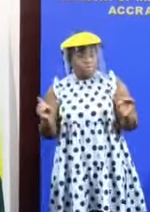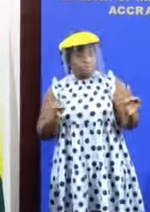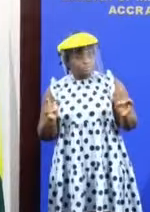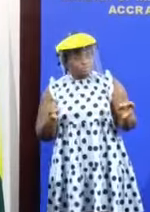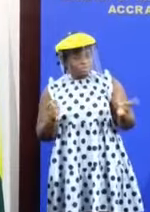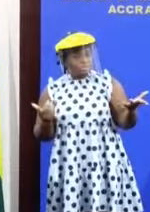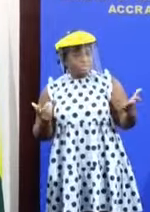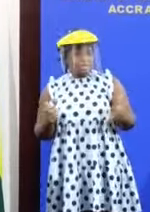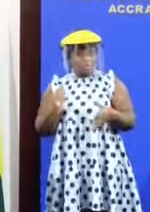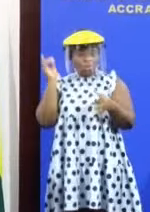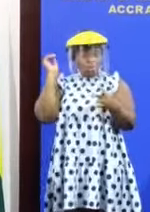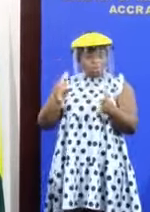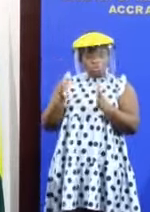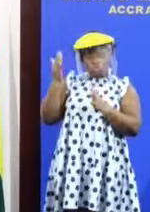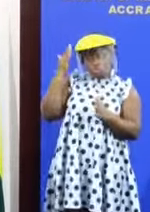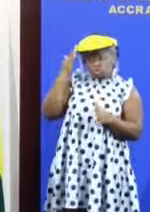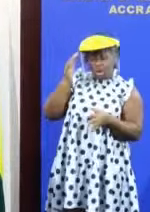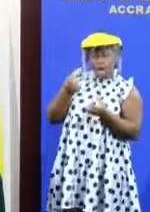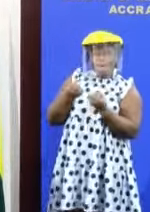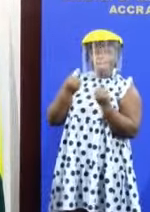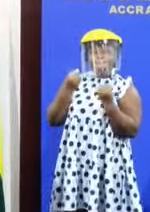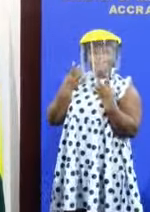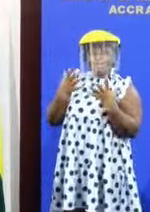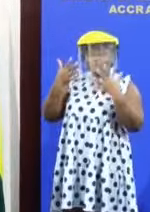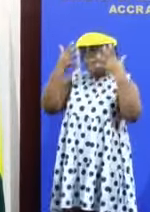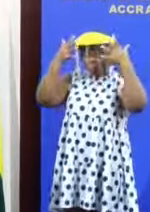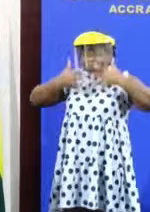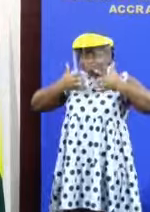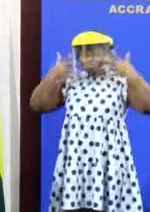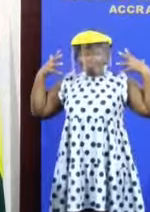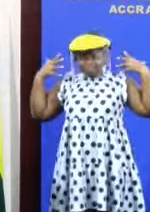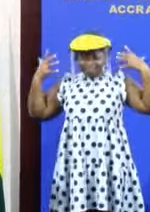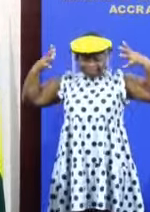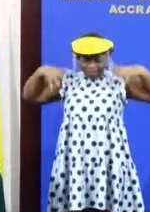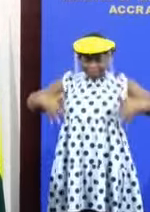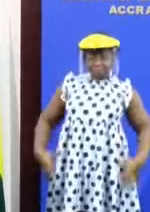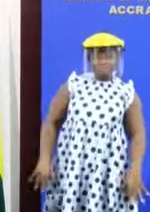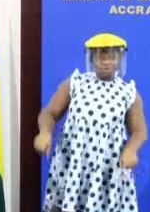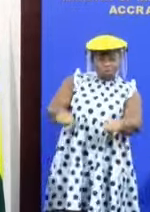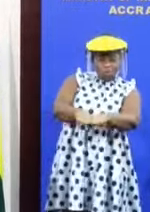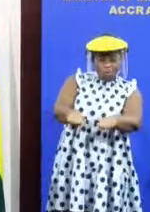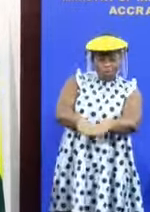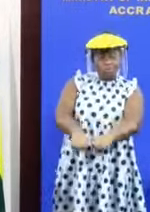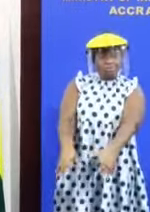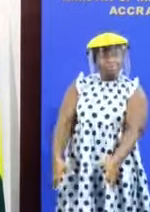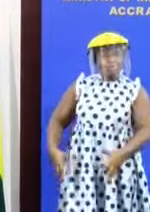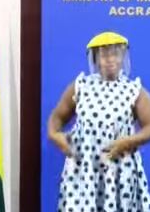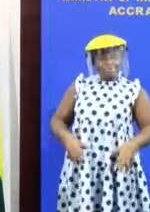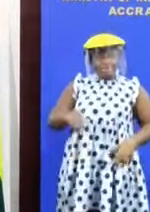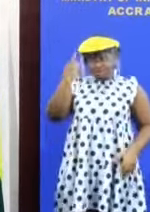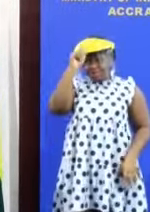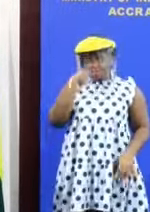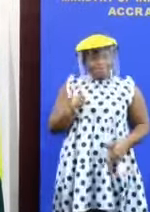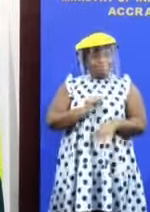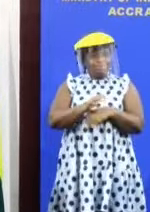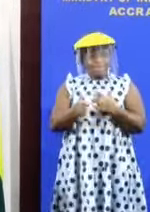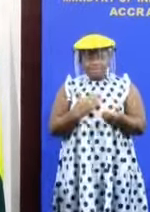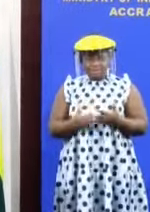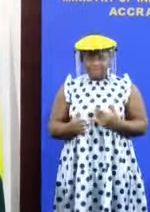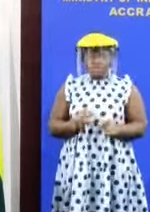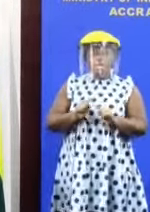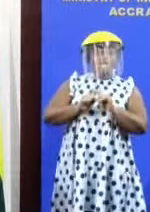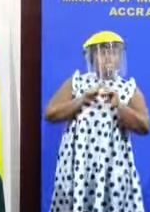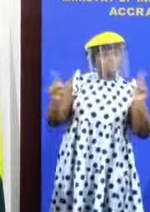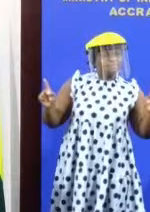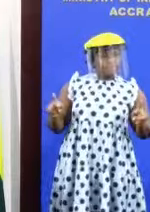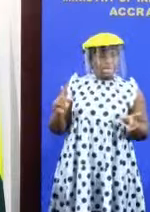much more material we wear, gloves, boots, and gum boots, etc., caps, etc. That's the